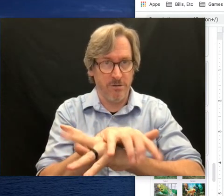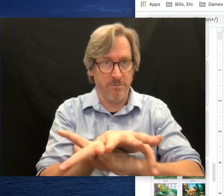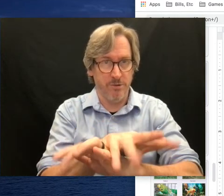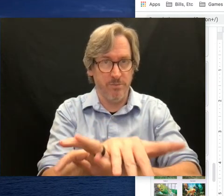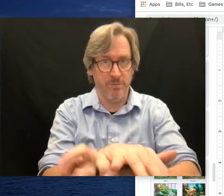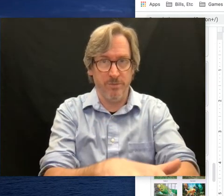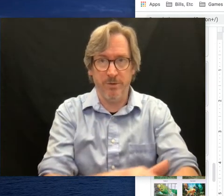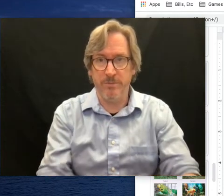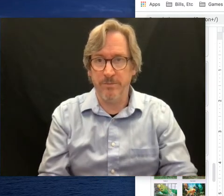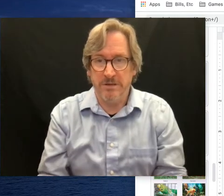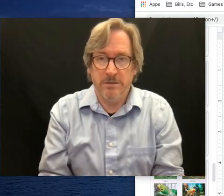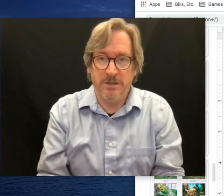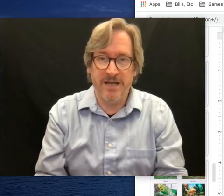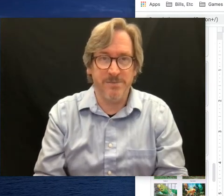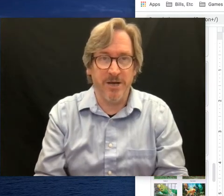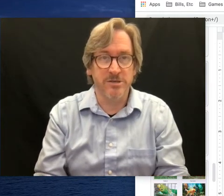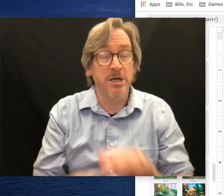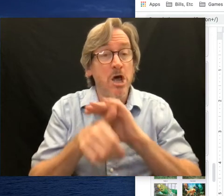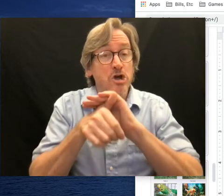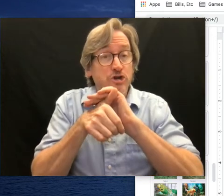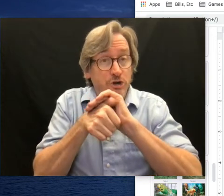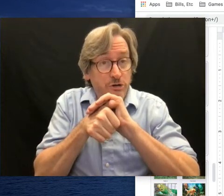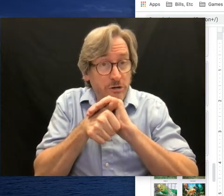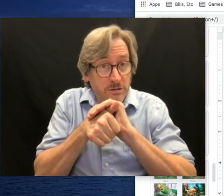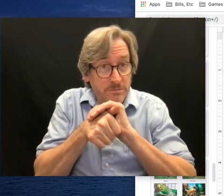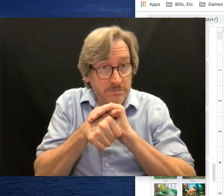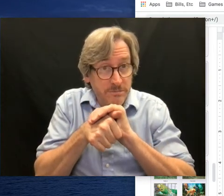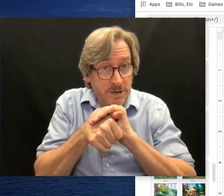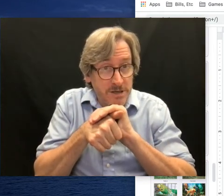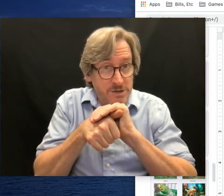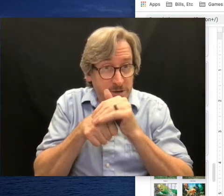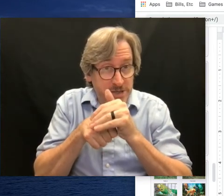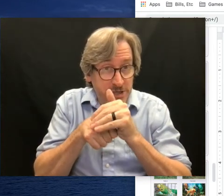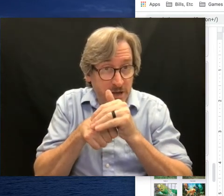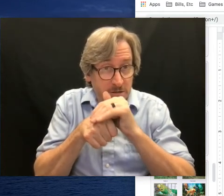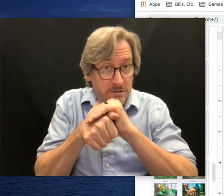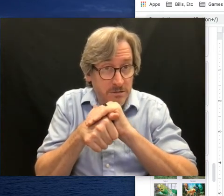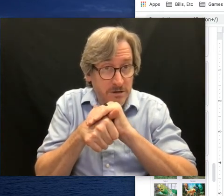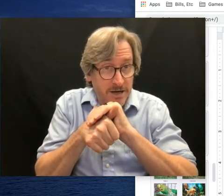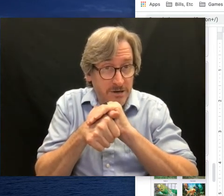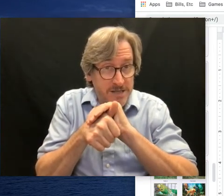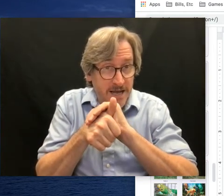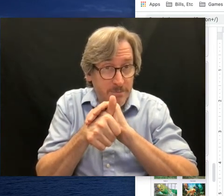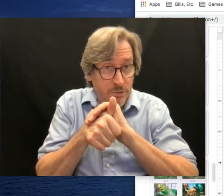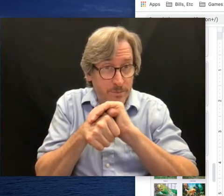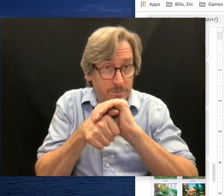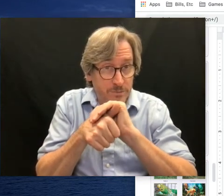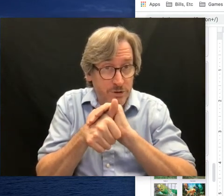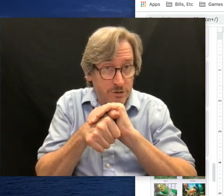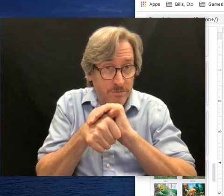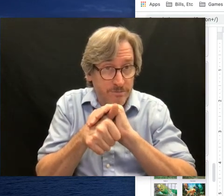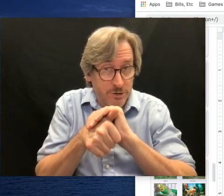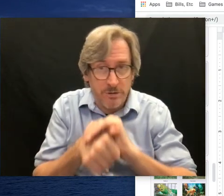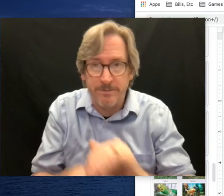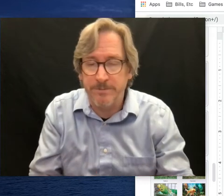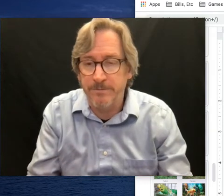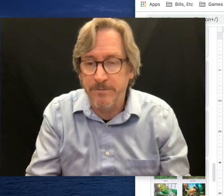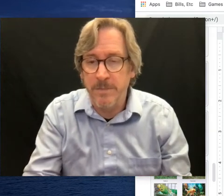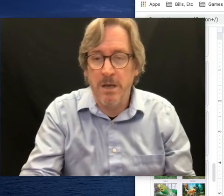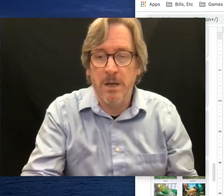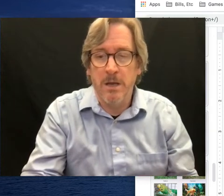Spider. Boom, boom, boom, boom. Ugh, I hate spiders. Turtle. So here's the shell, and here's the head. Turtle,